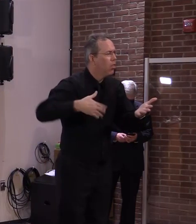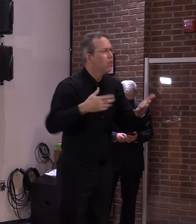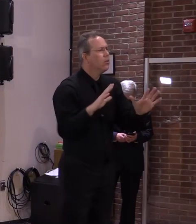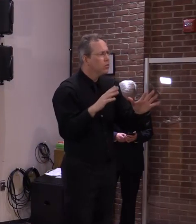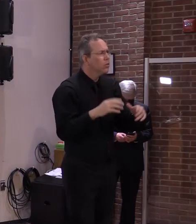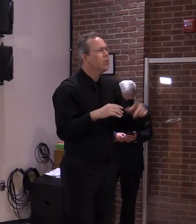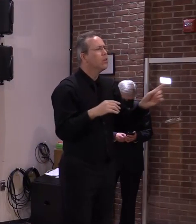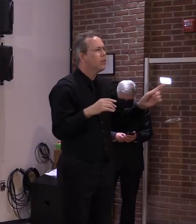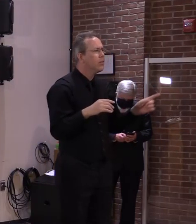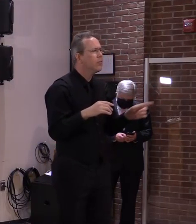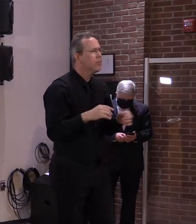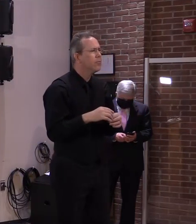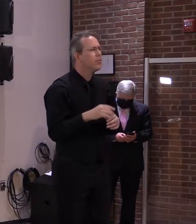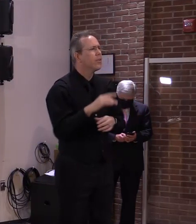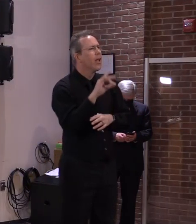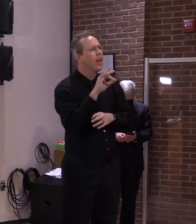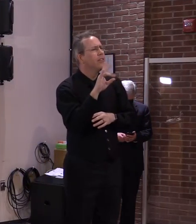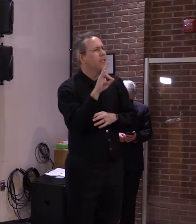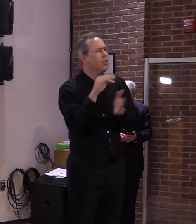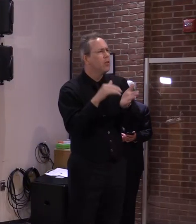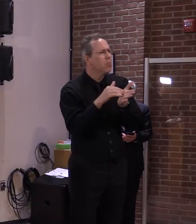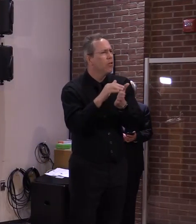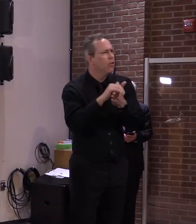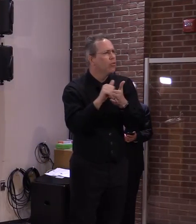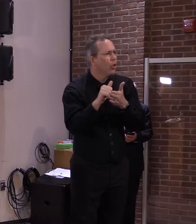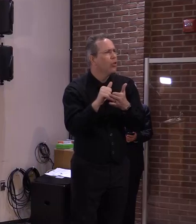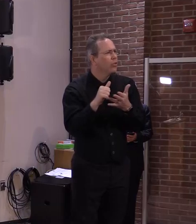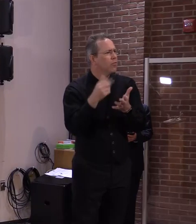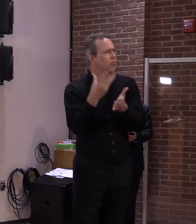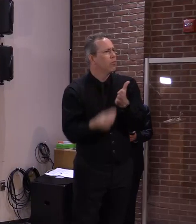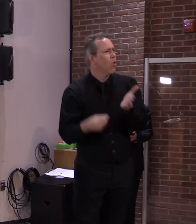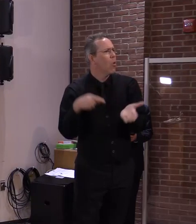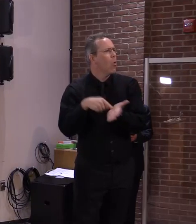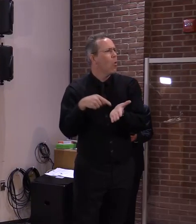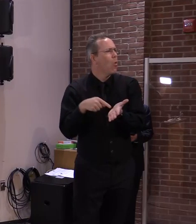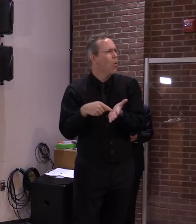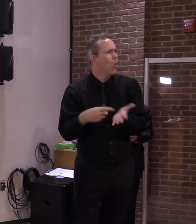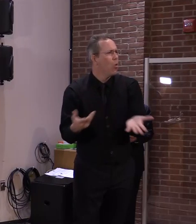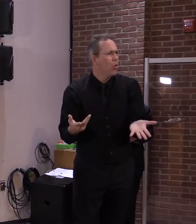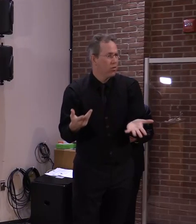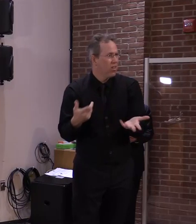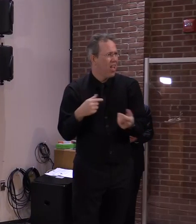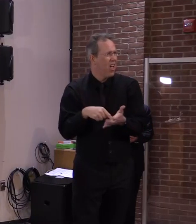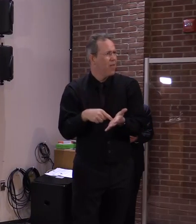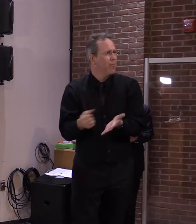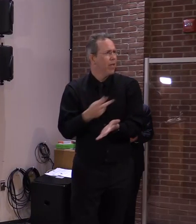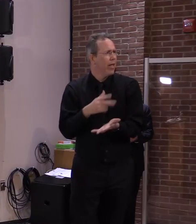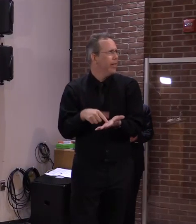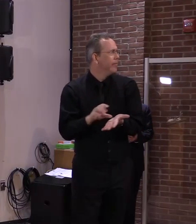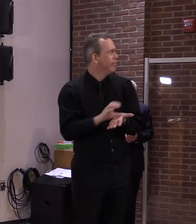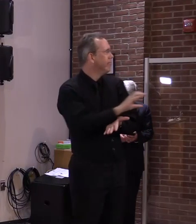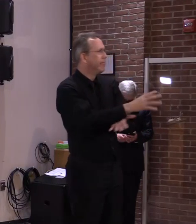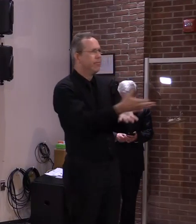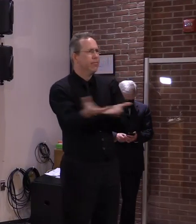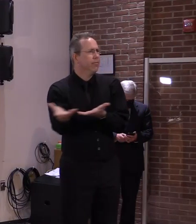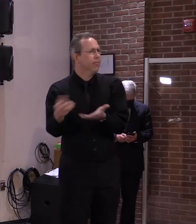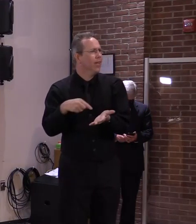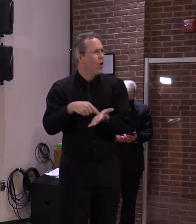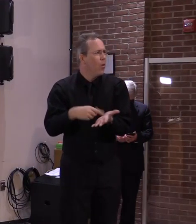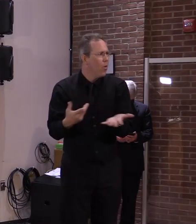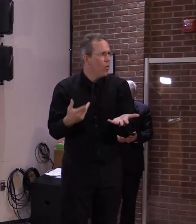going away. Just ignoring it isn't going to make it go away. So I give great credit to the legislature, to the House in general,